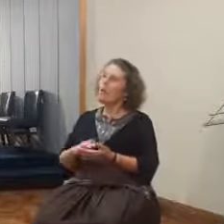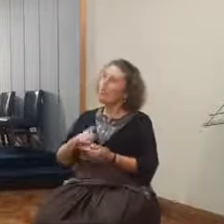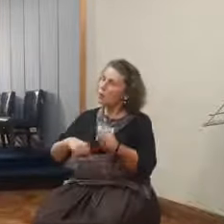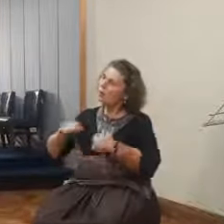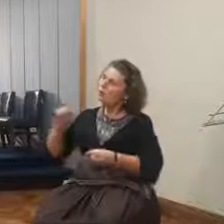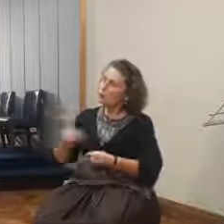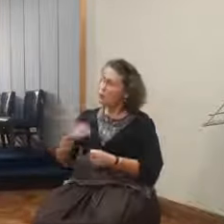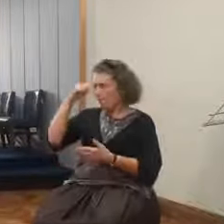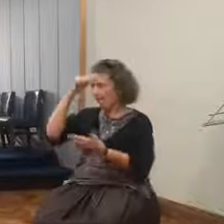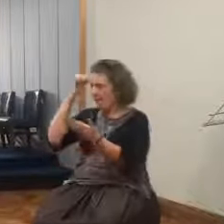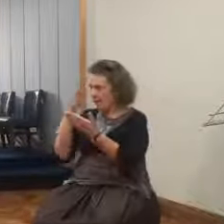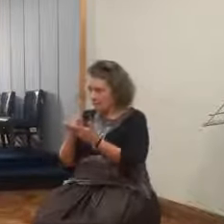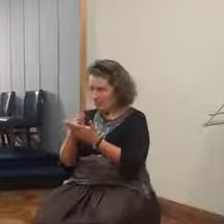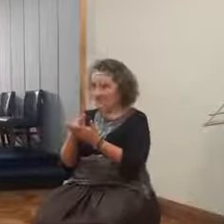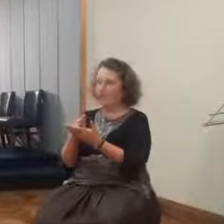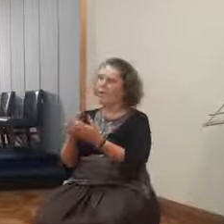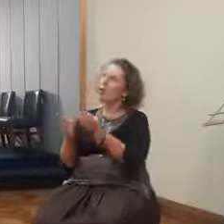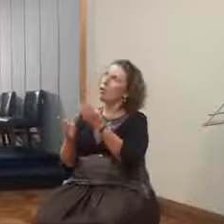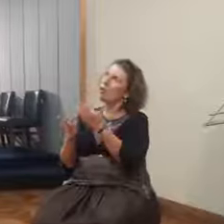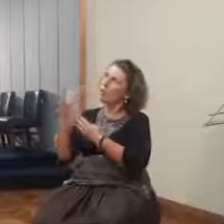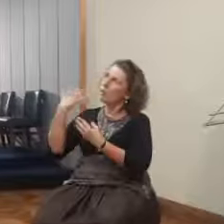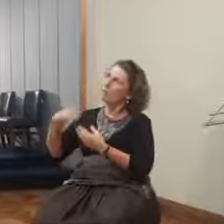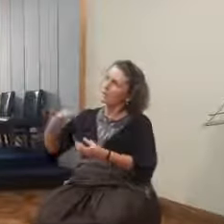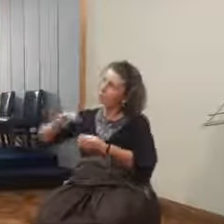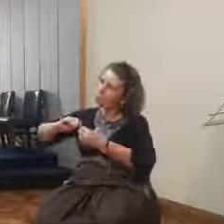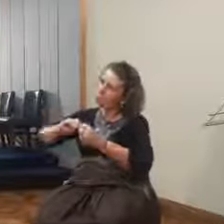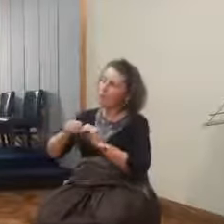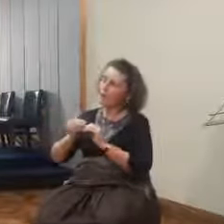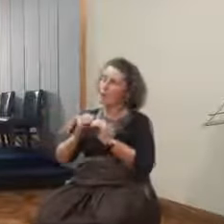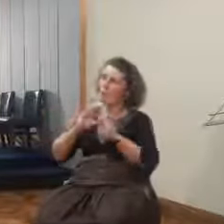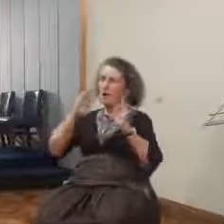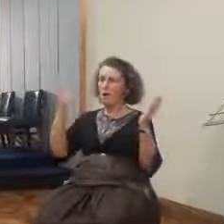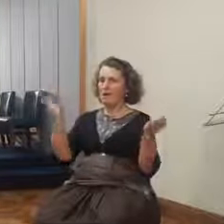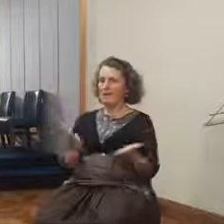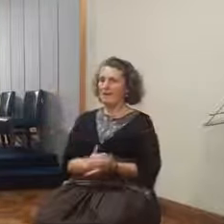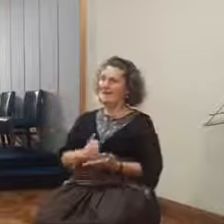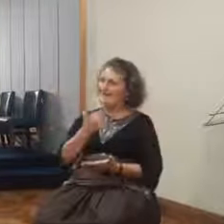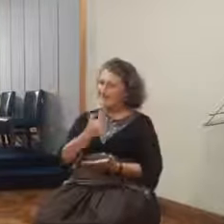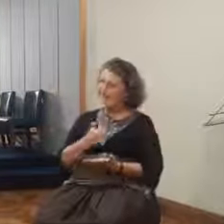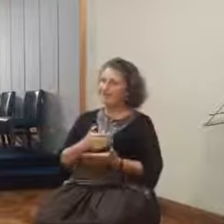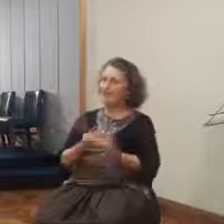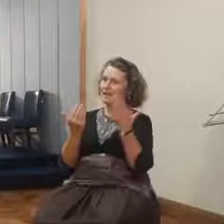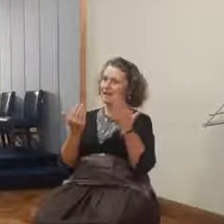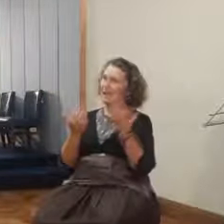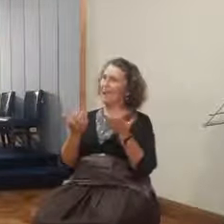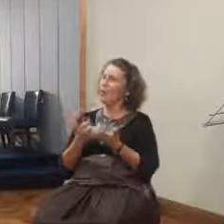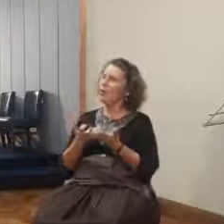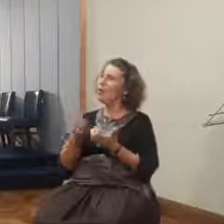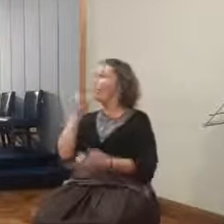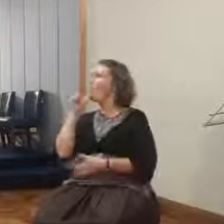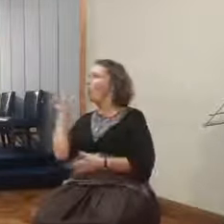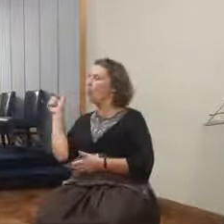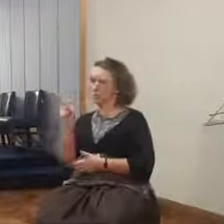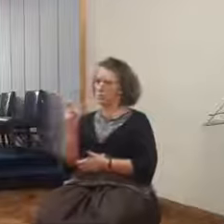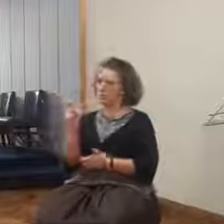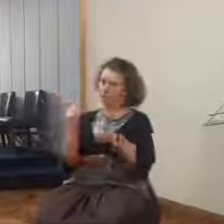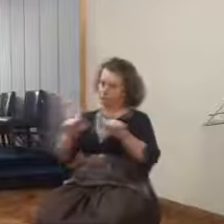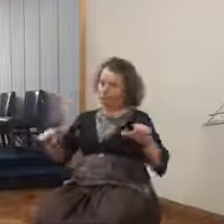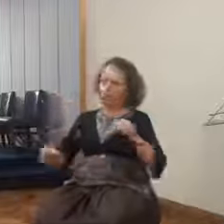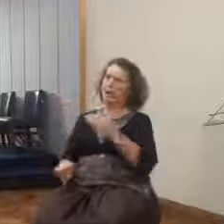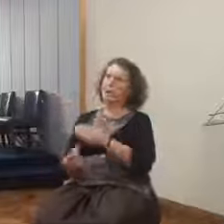creation of all things at a word from God. God's creation of this world, God's sustaining of all things by his mighty